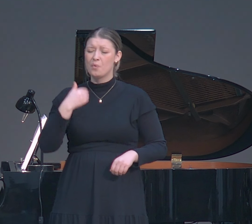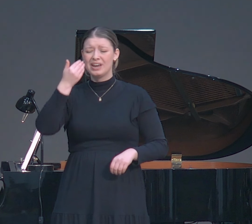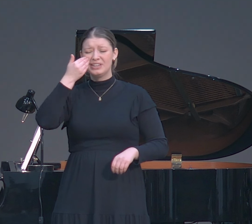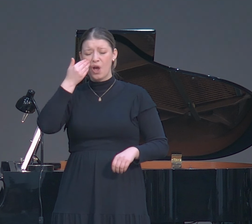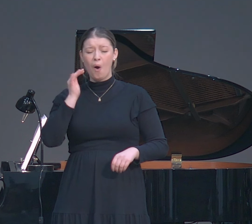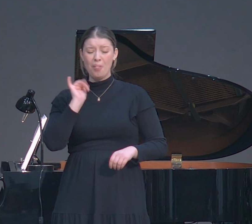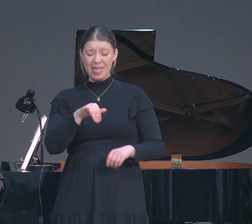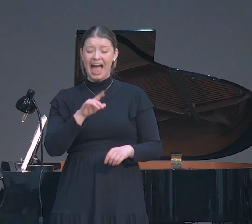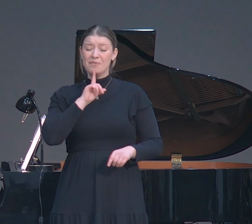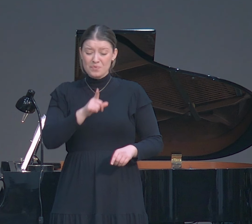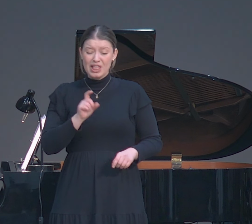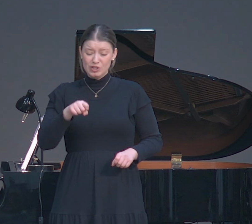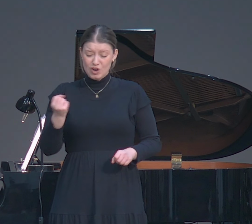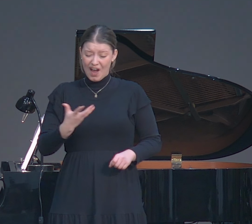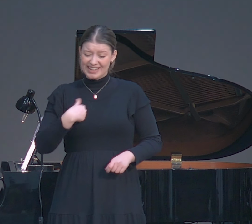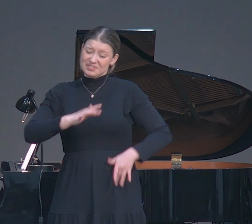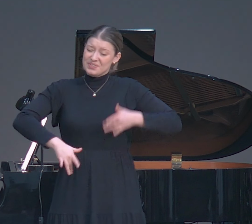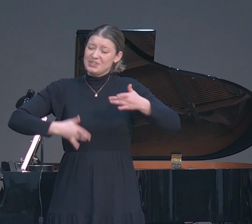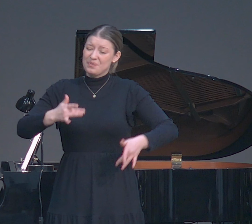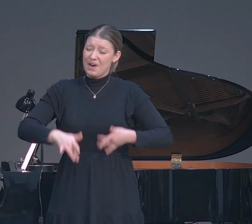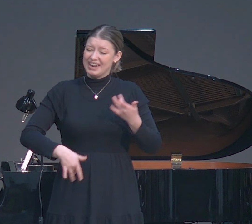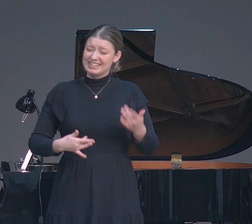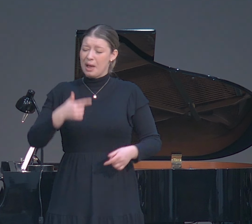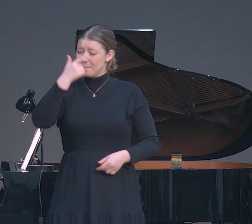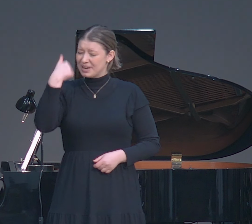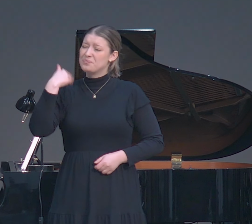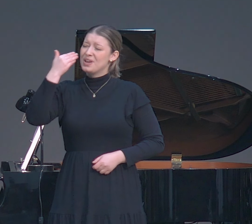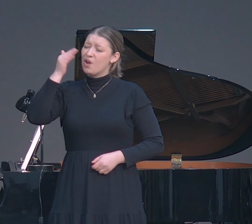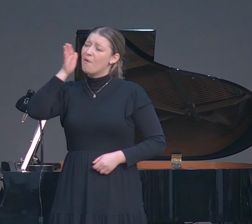for rejoicing for the reward.